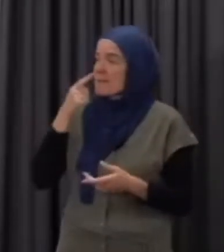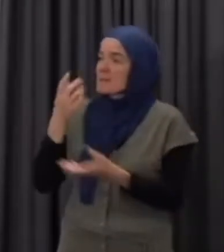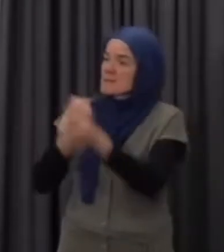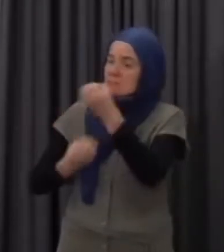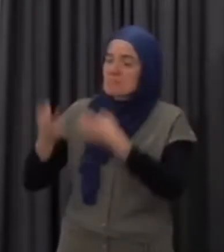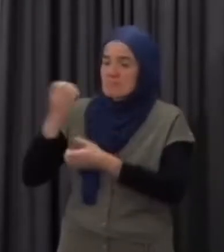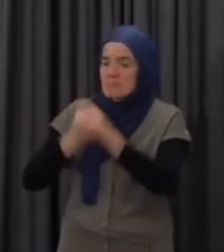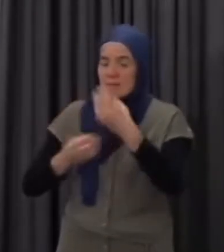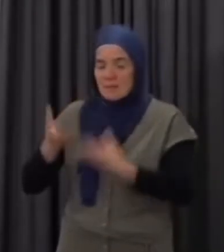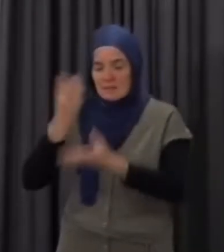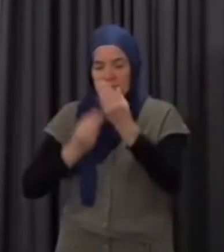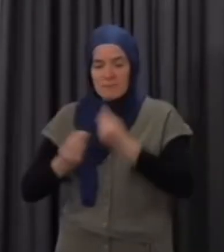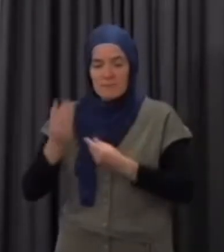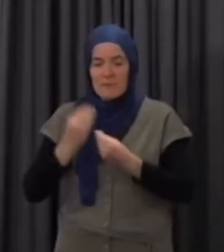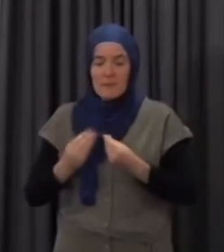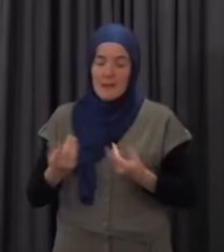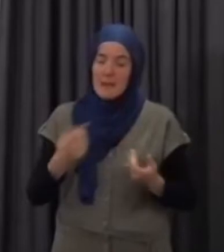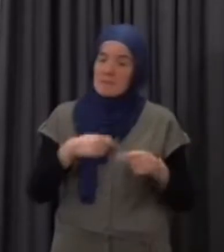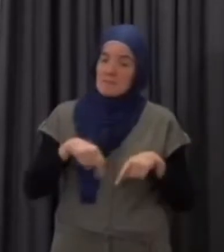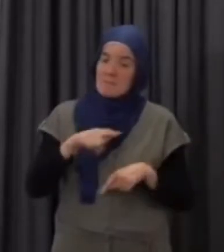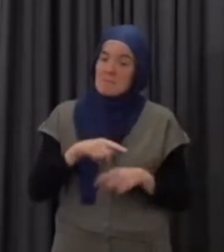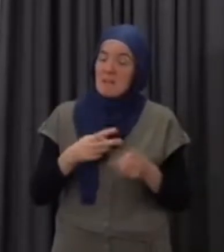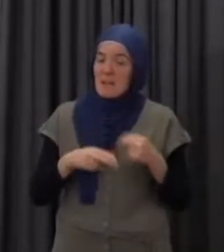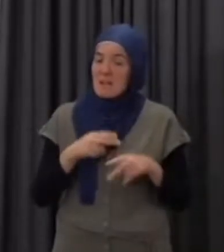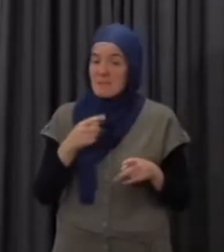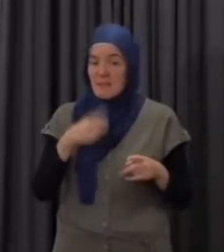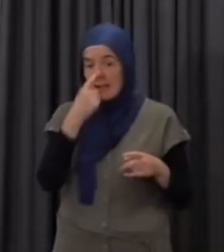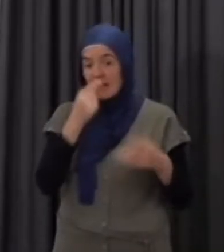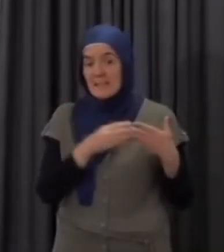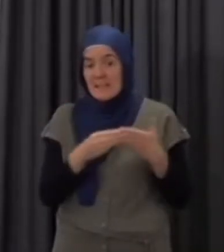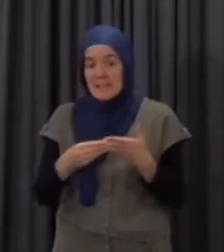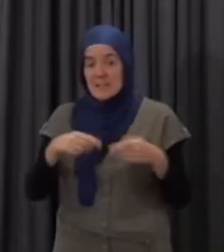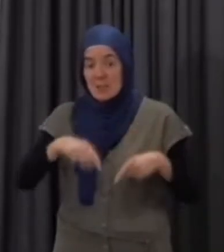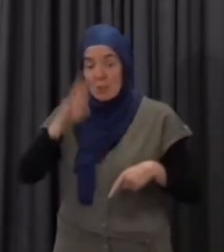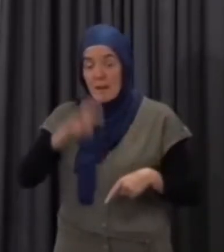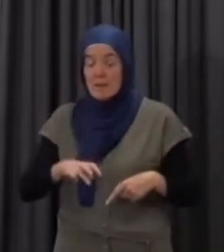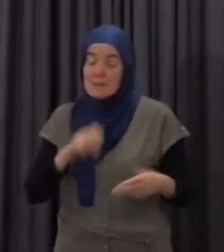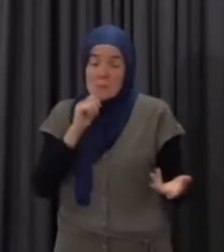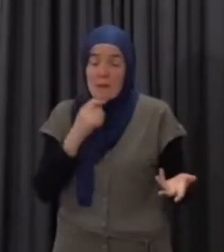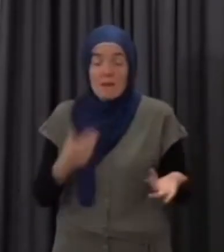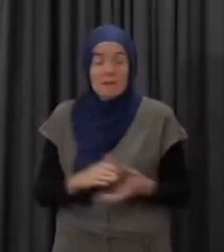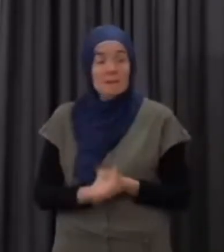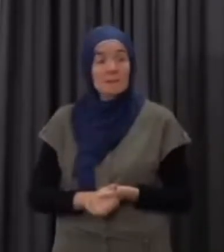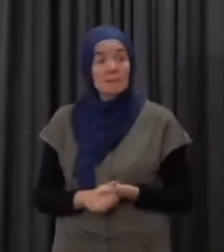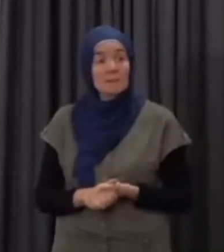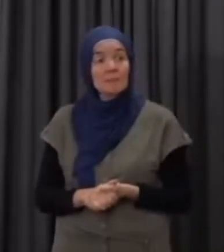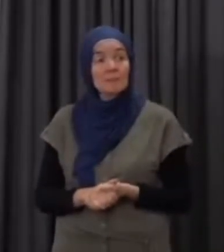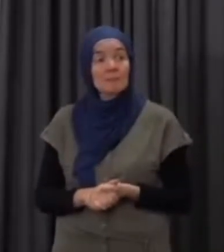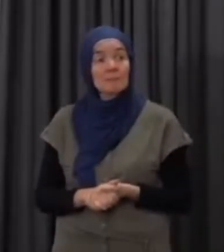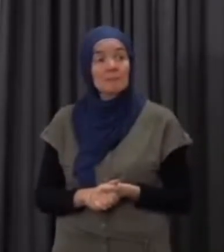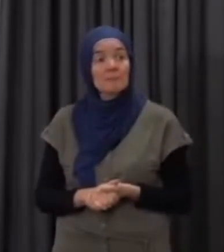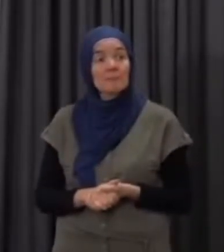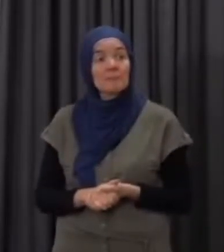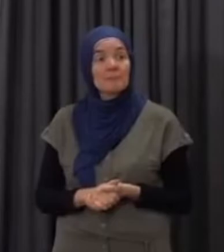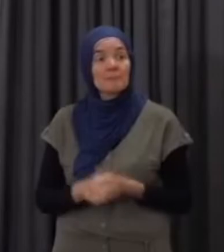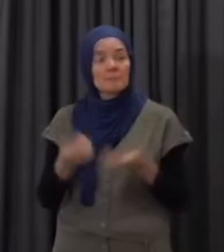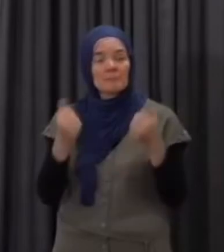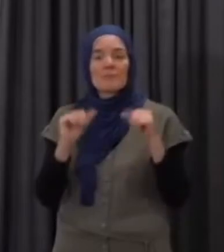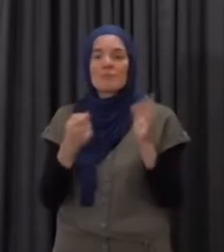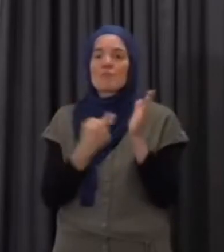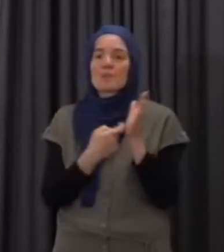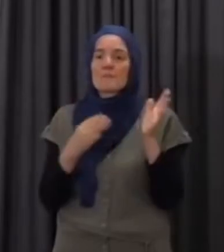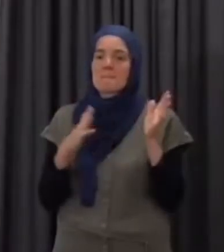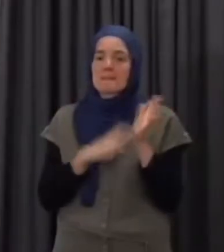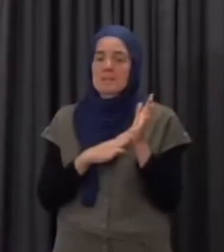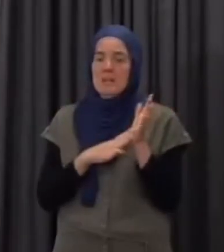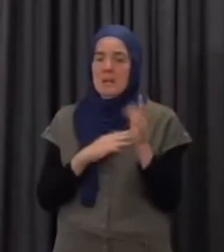with some of those arrangements in Wales, we'll look to do so. Okay, thank you very much, Mark. Just moving across now to Rod Minchin from